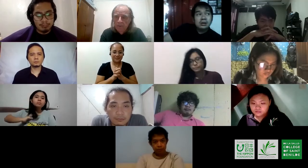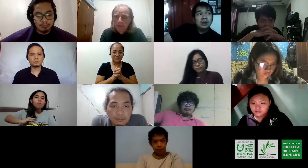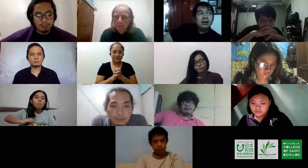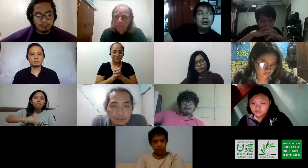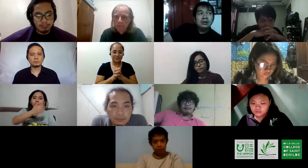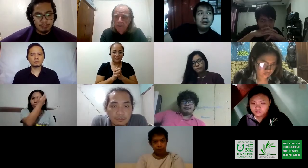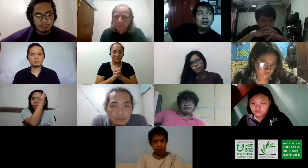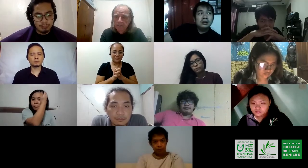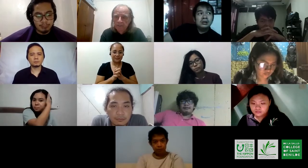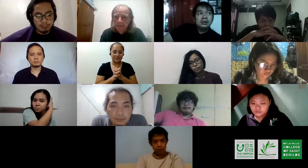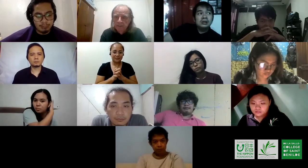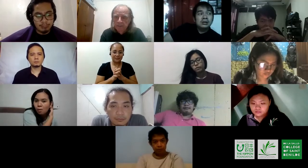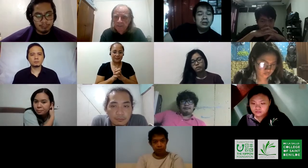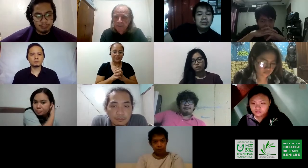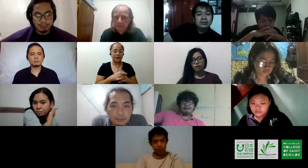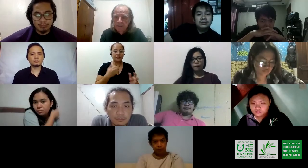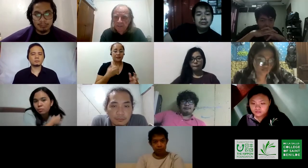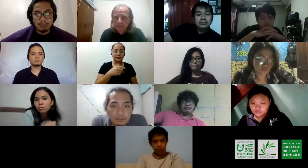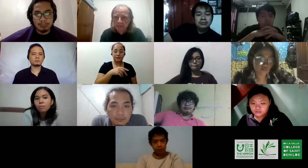the PowerPoint,